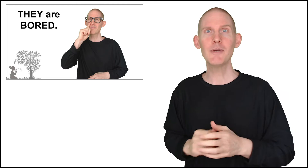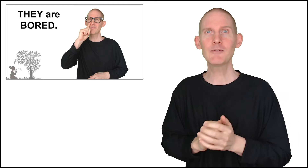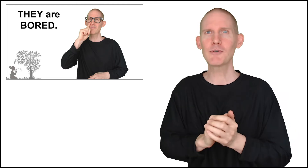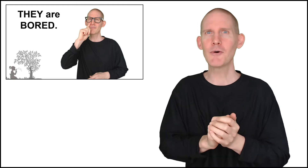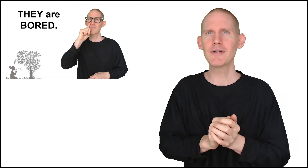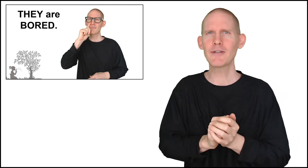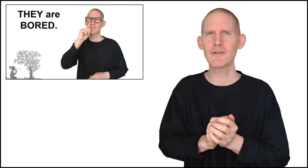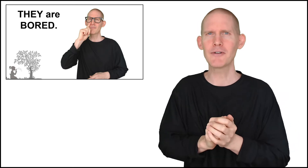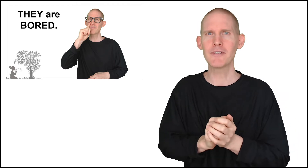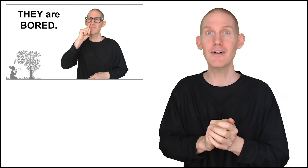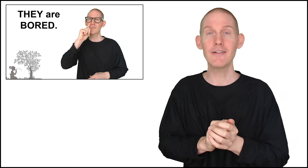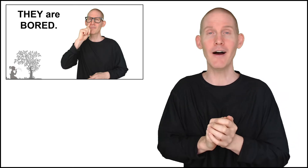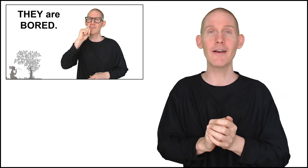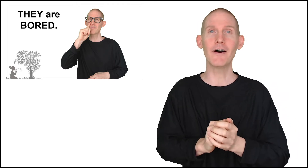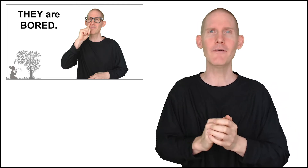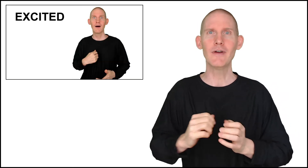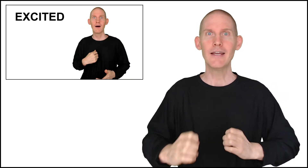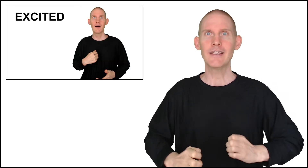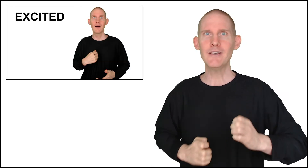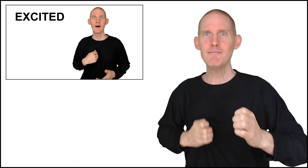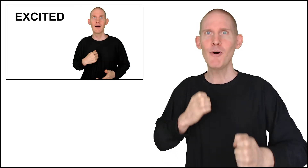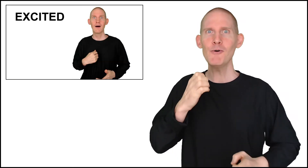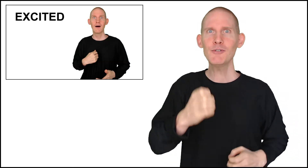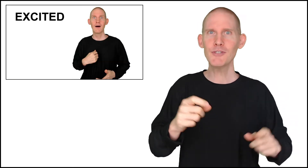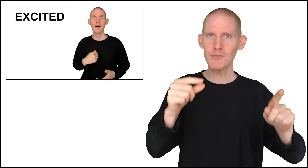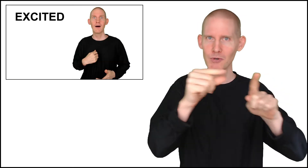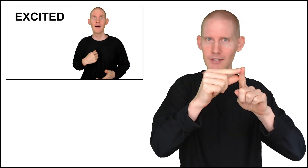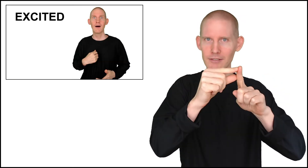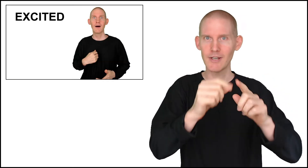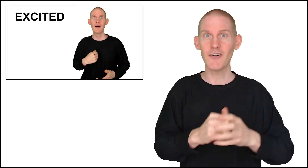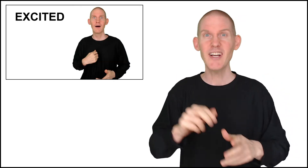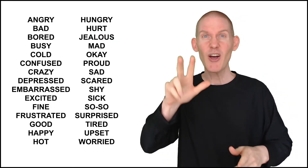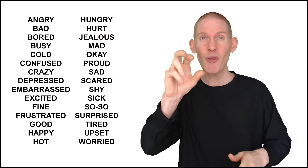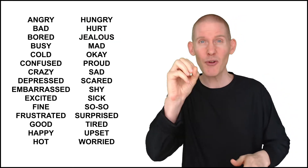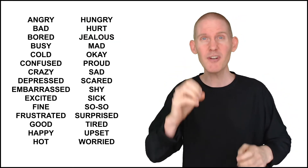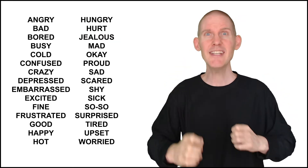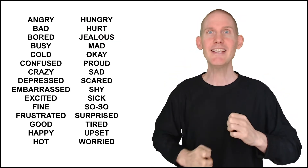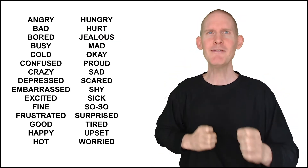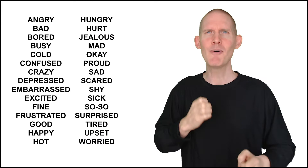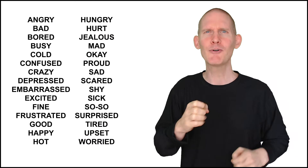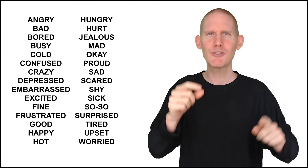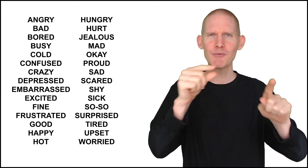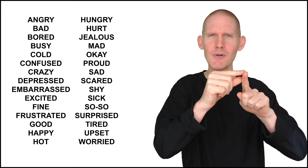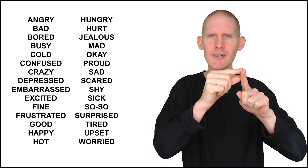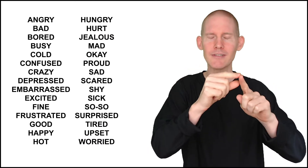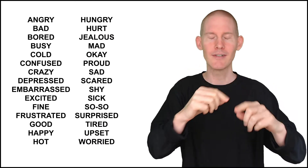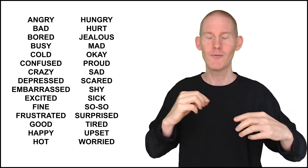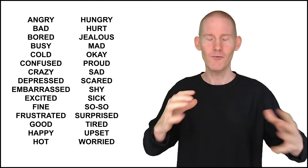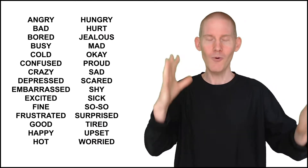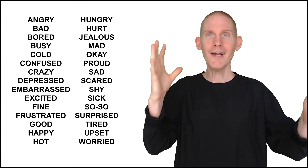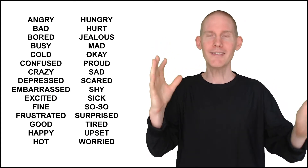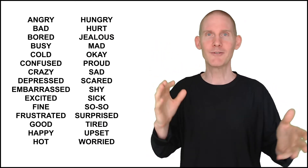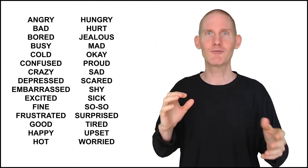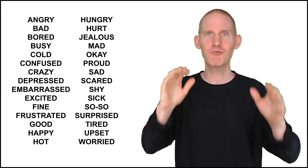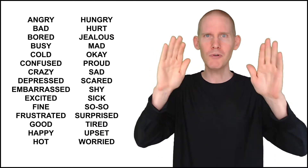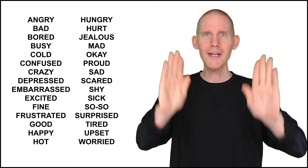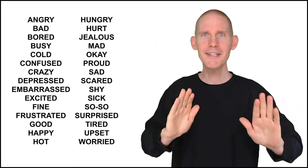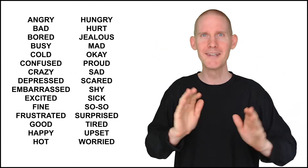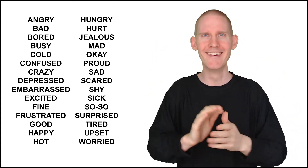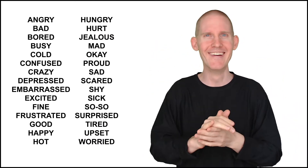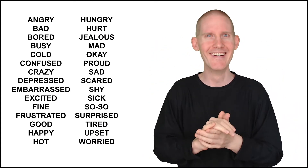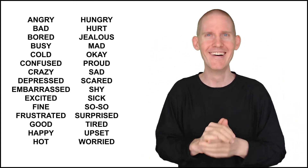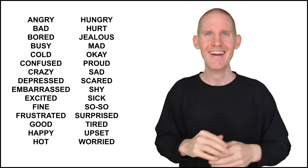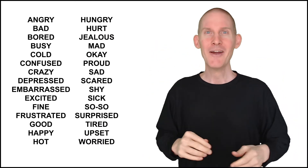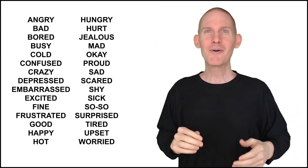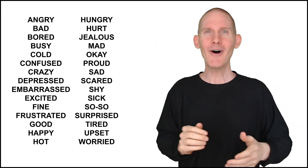That means we're going to learn a lot of emotion words. All right, 30 emotion words. What?